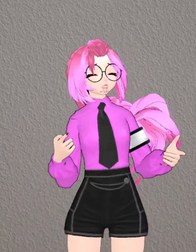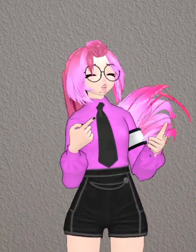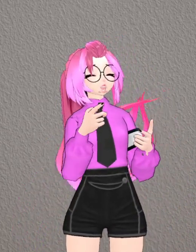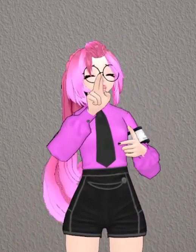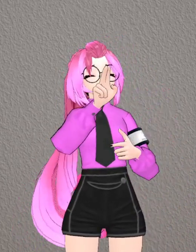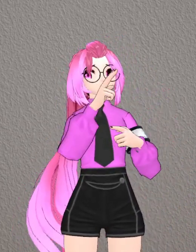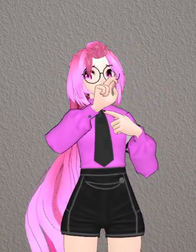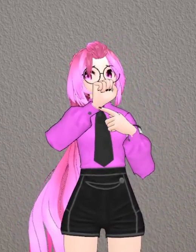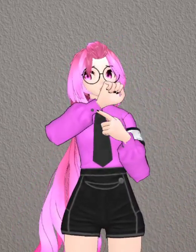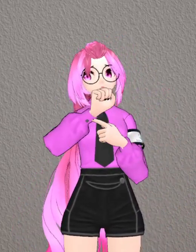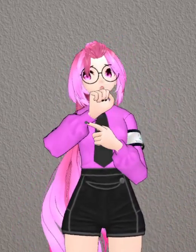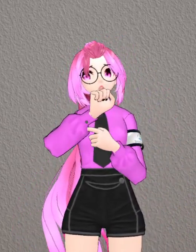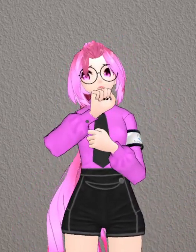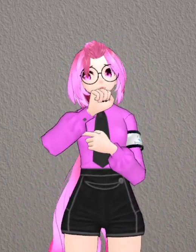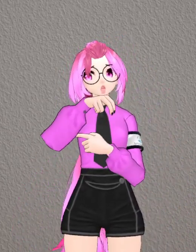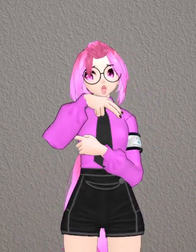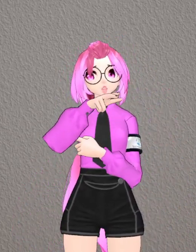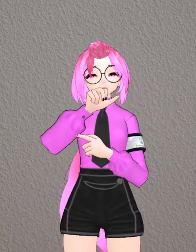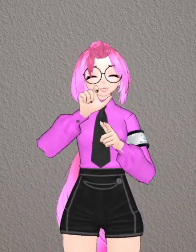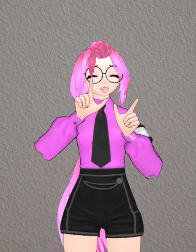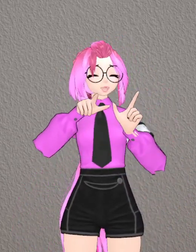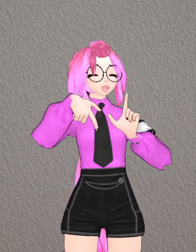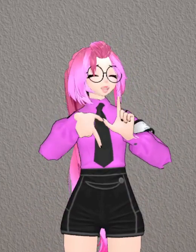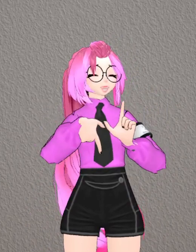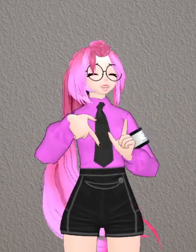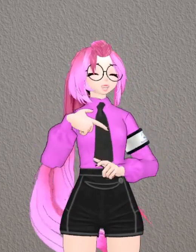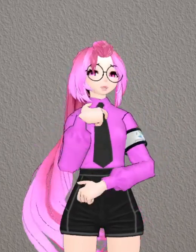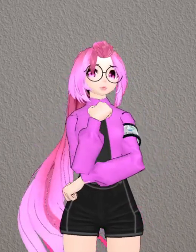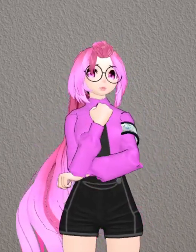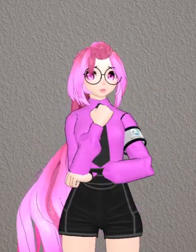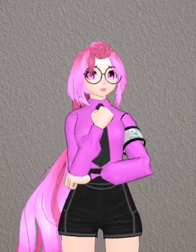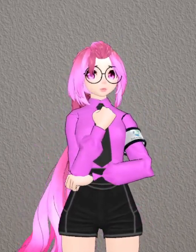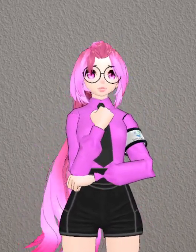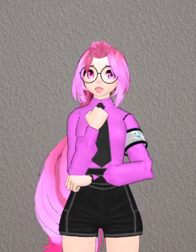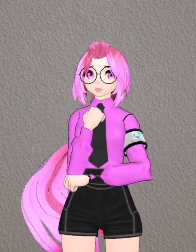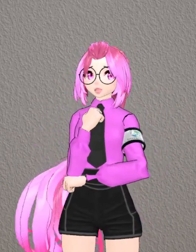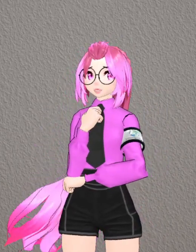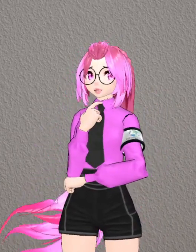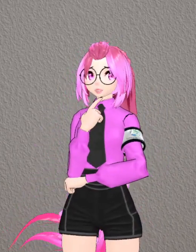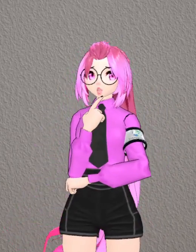anyone know how to sign respawn? Little pop quiz here. Does anyone know how to sign respawn?